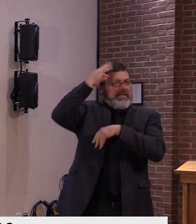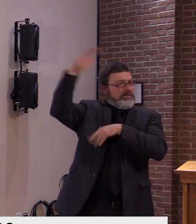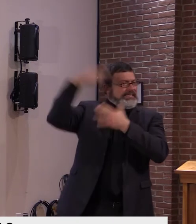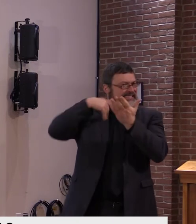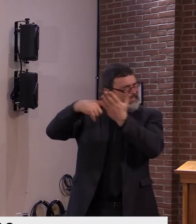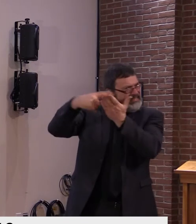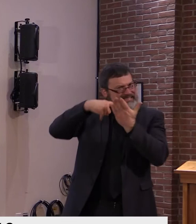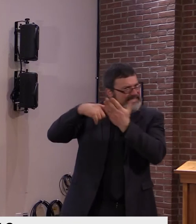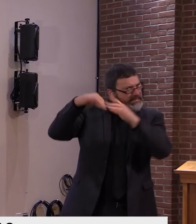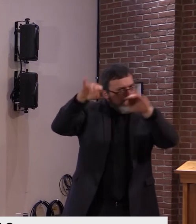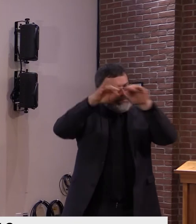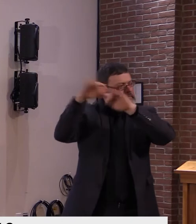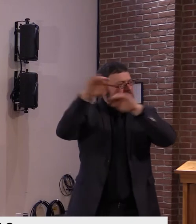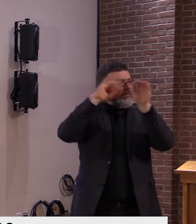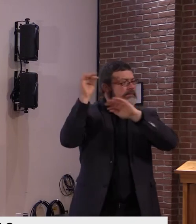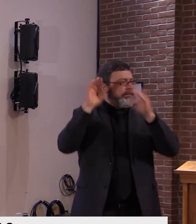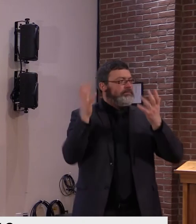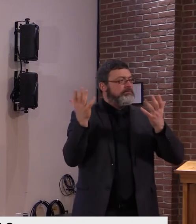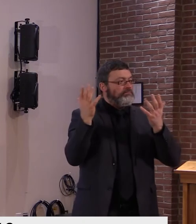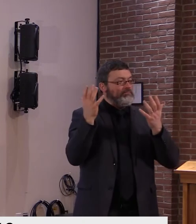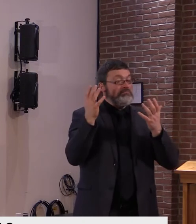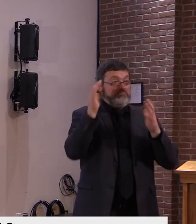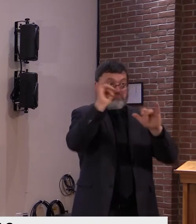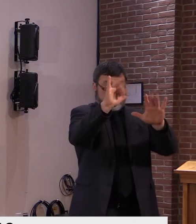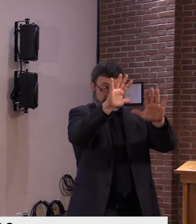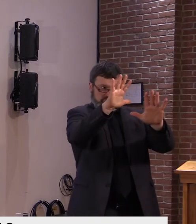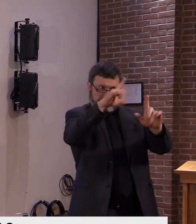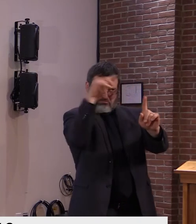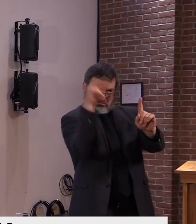point, I could perceive